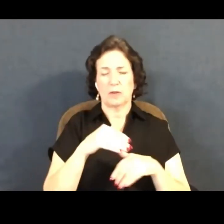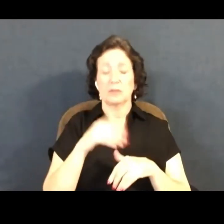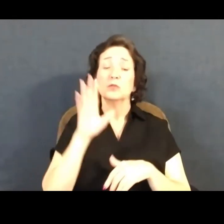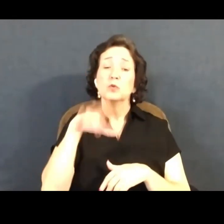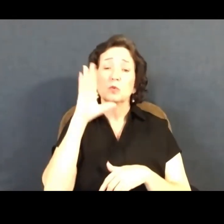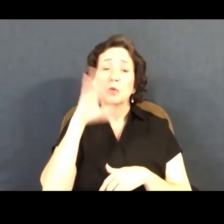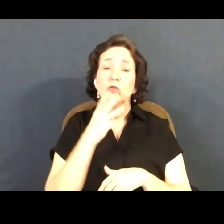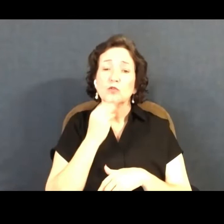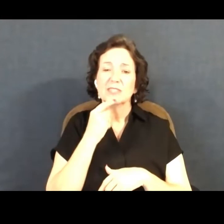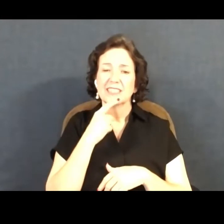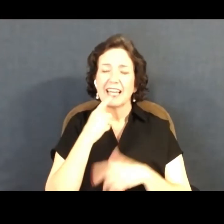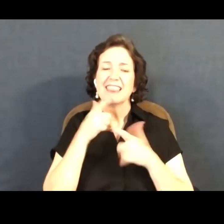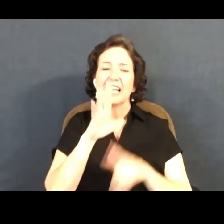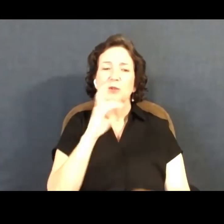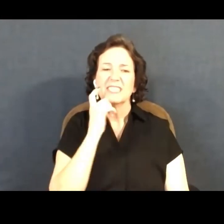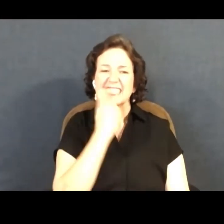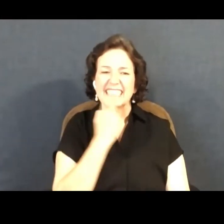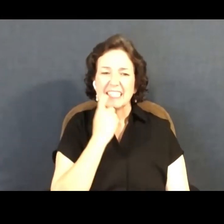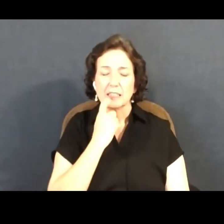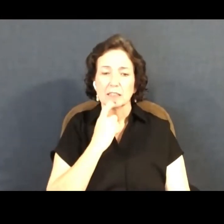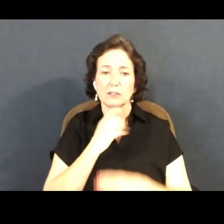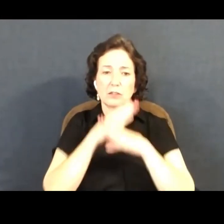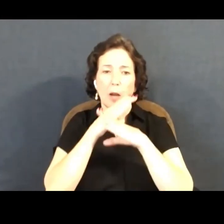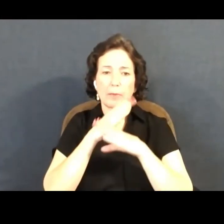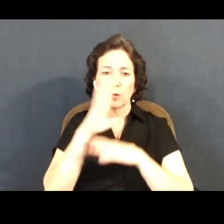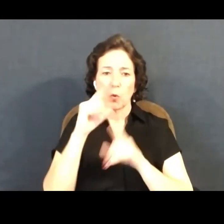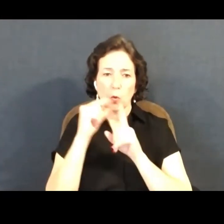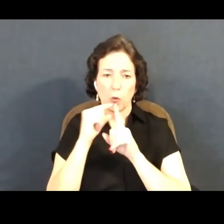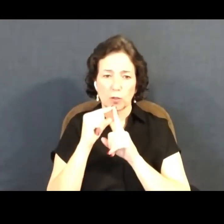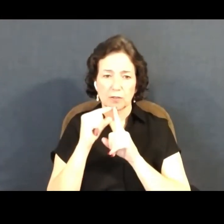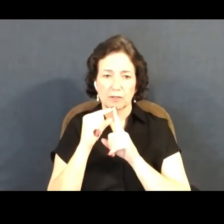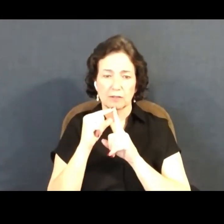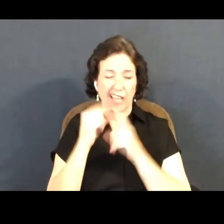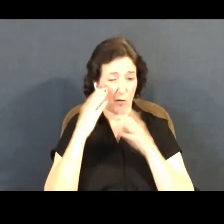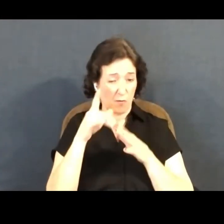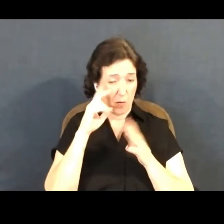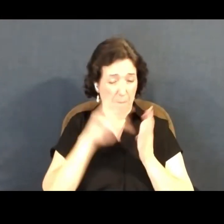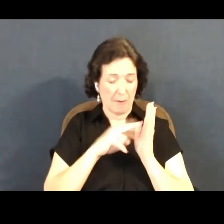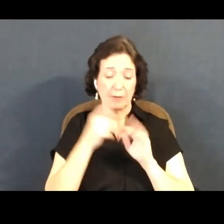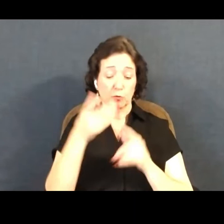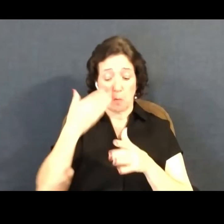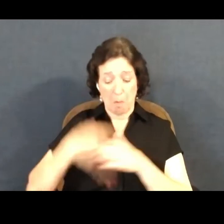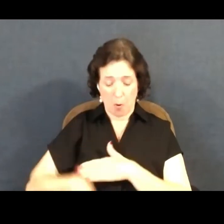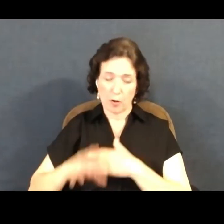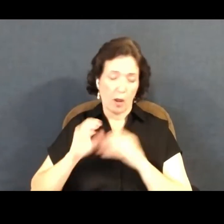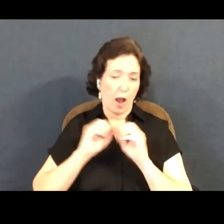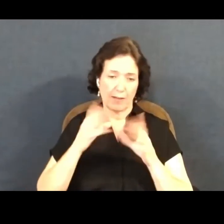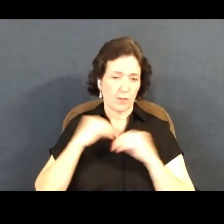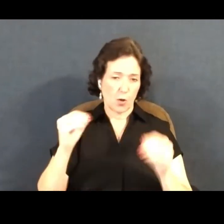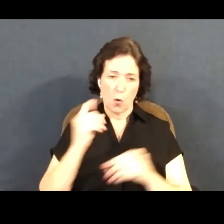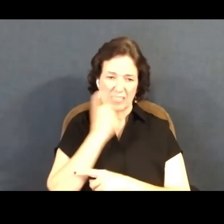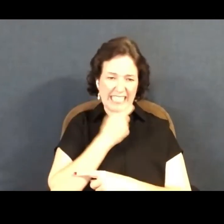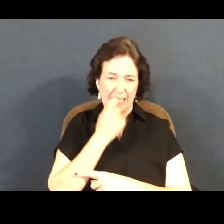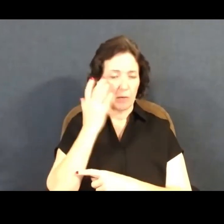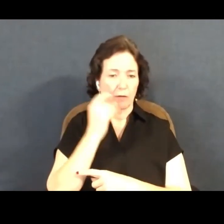let your teeth stop your words. I don't know if you know it. And that means when you're born, obviously you have no teeth, for you say